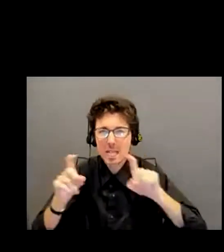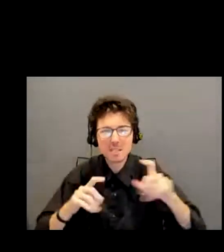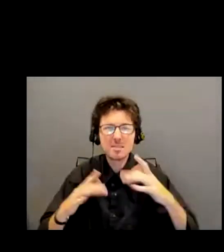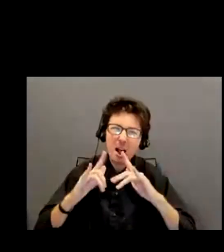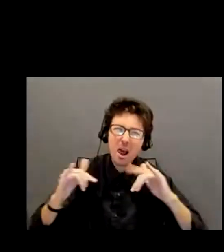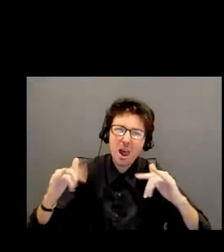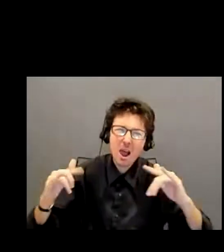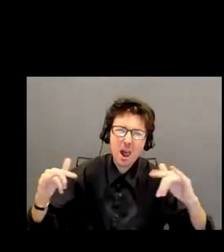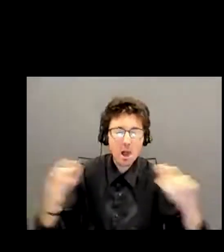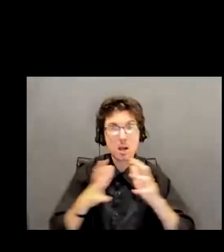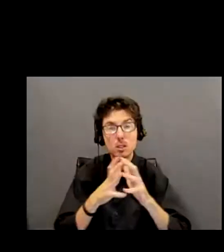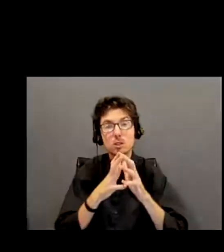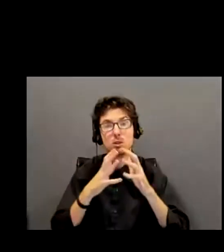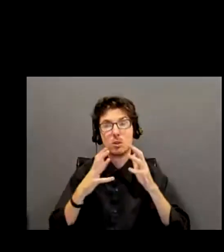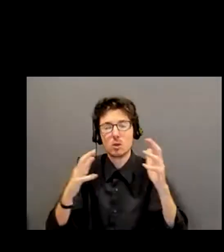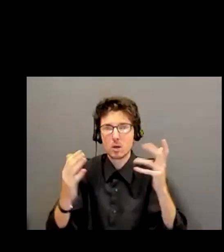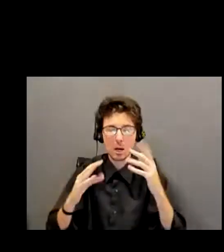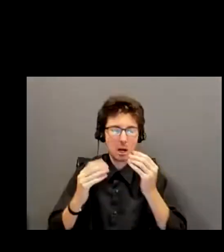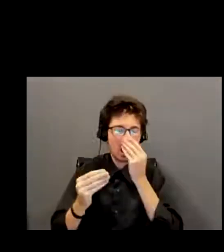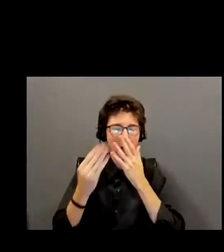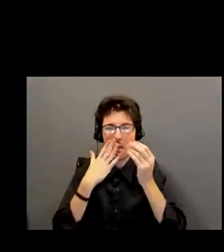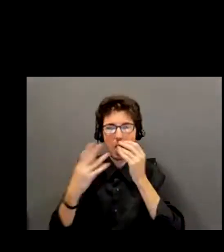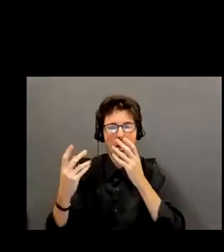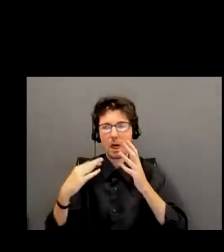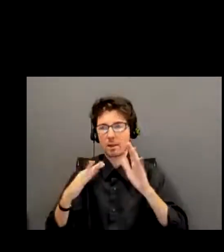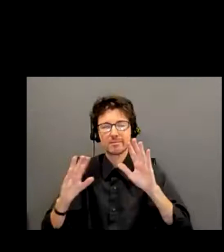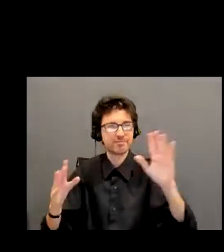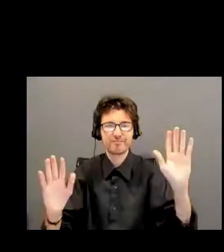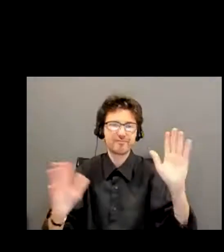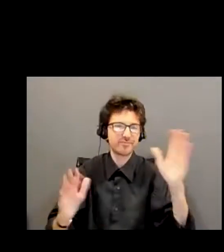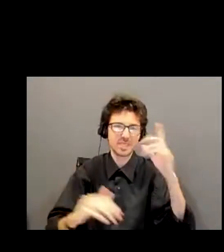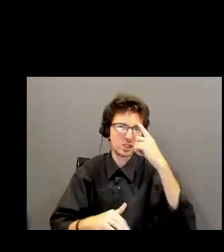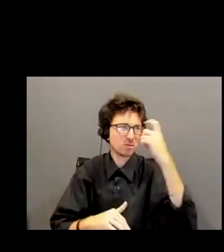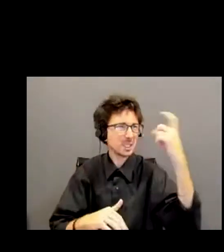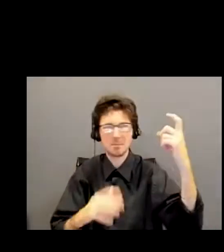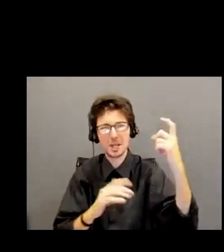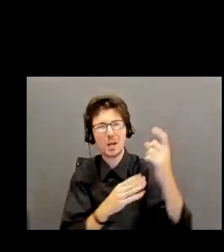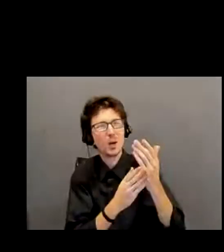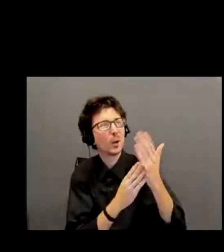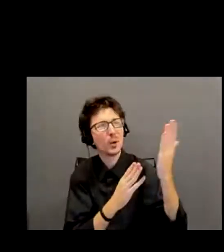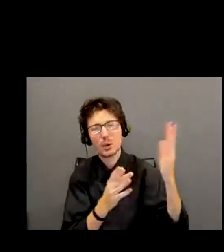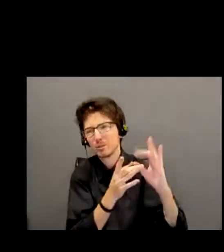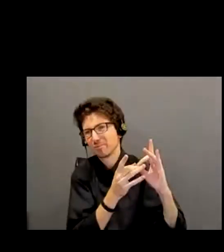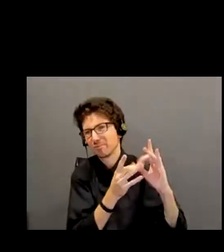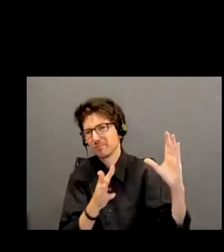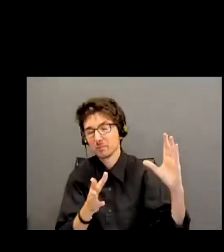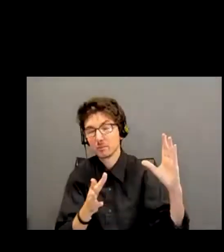So I let go of this dream until I finally decided to make the move 6 years later.